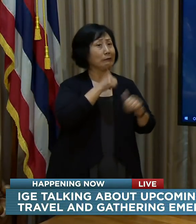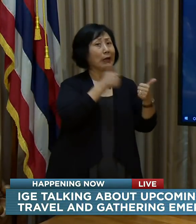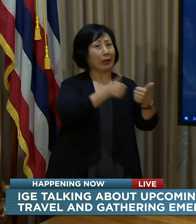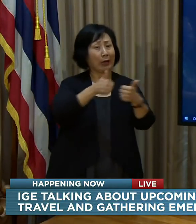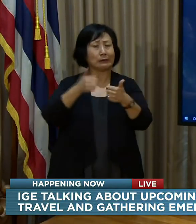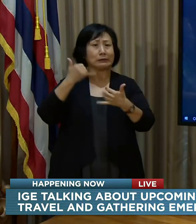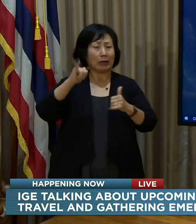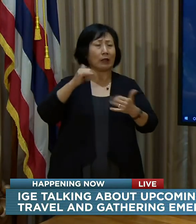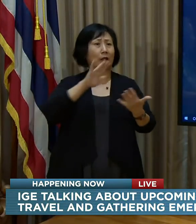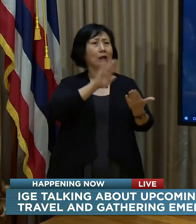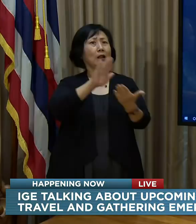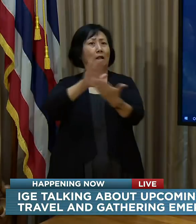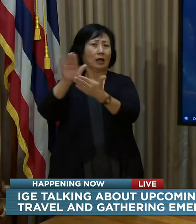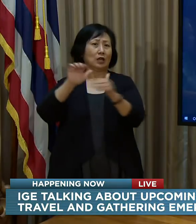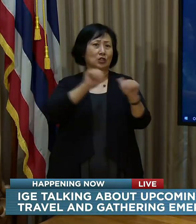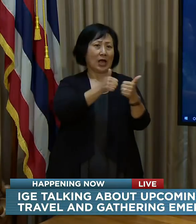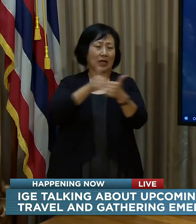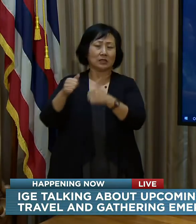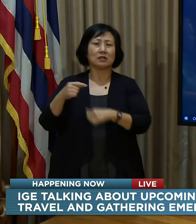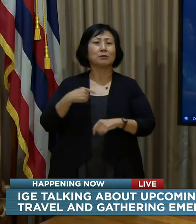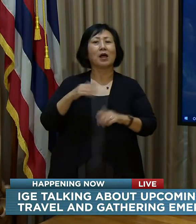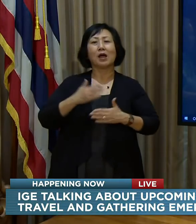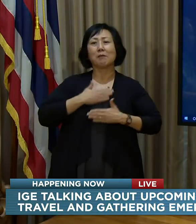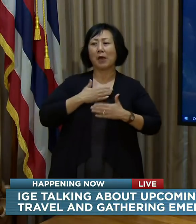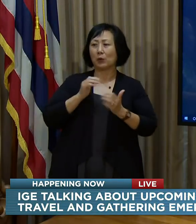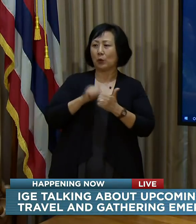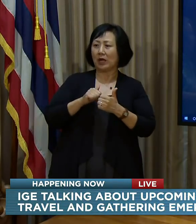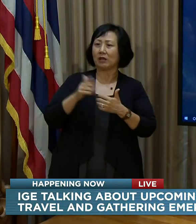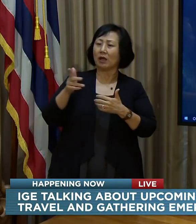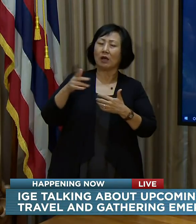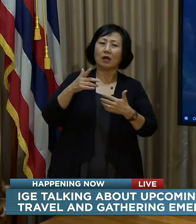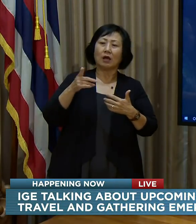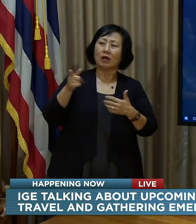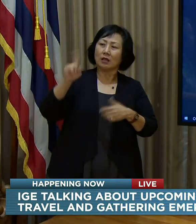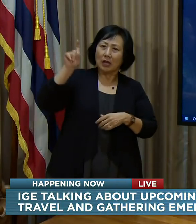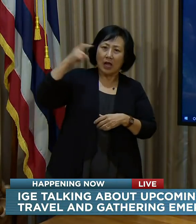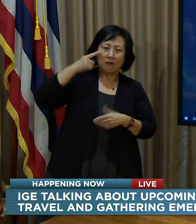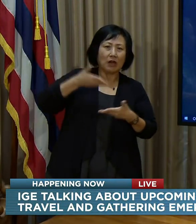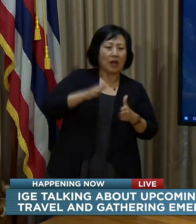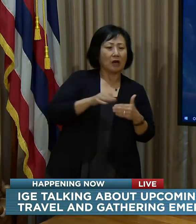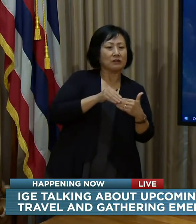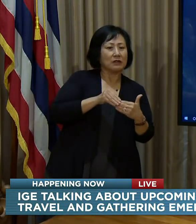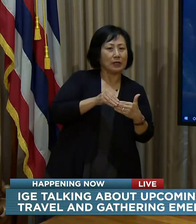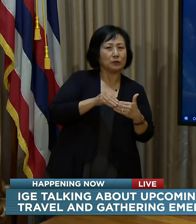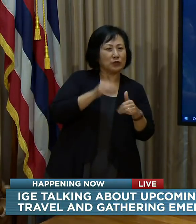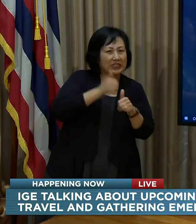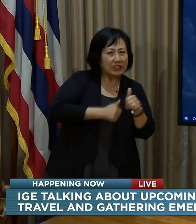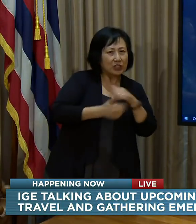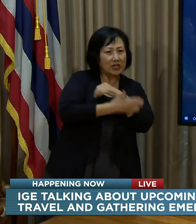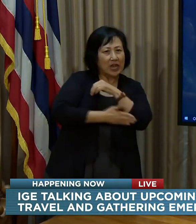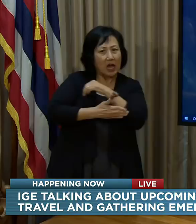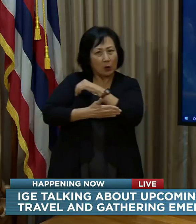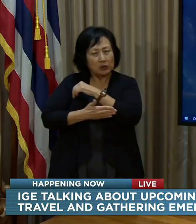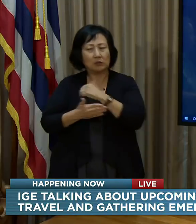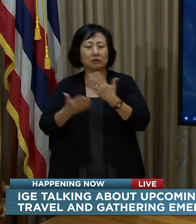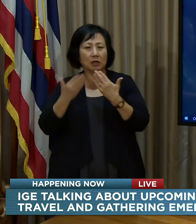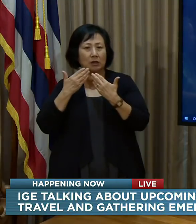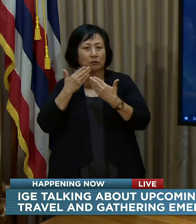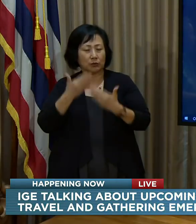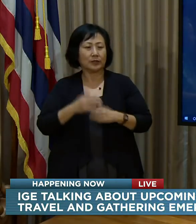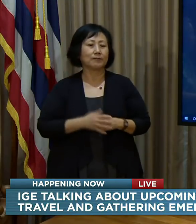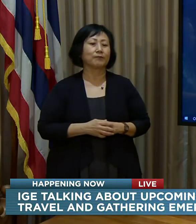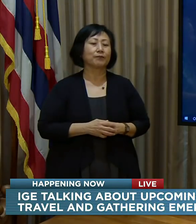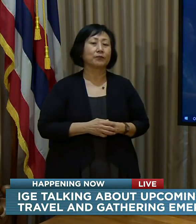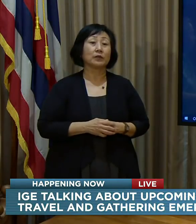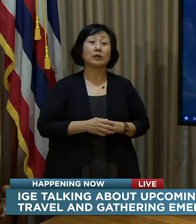to face challenges, and I'm very happy with the flexibility the governor and the state has given us in certain areas. And